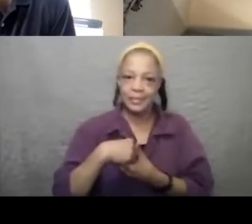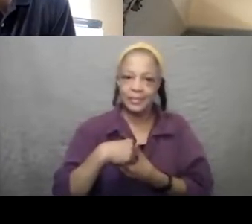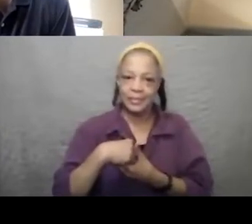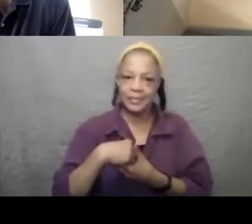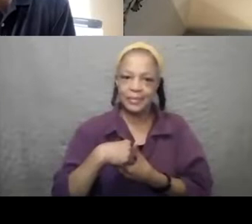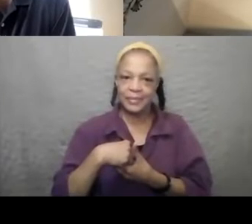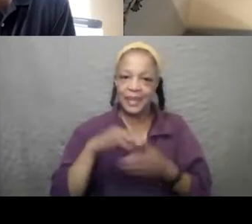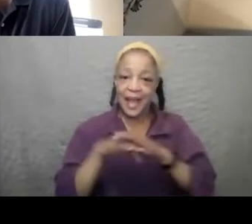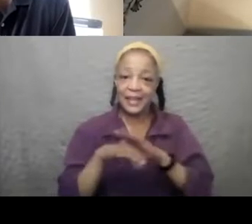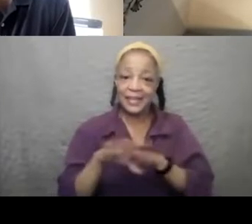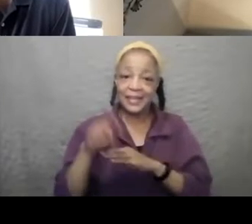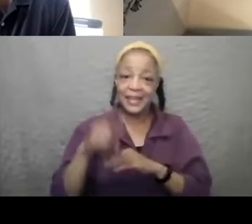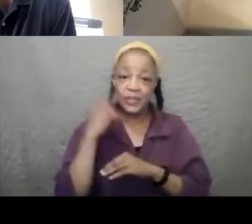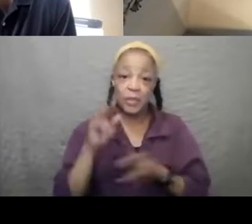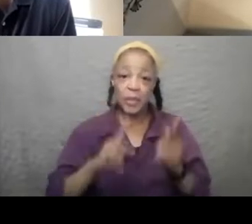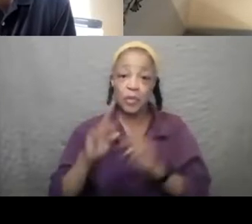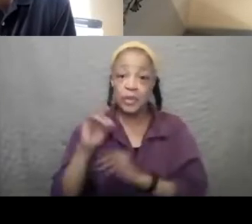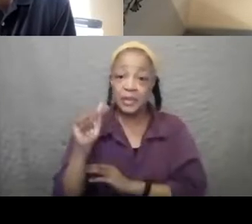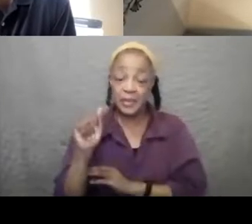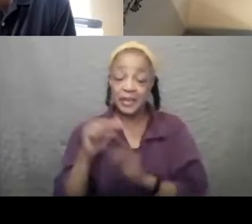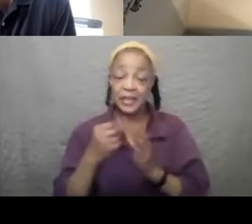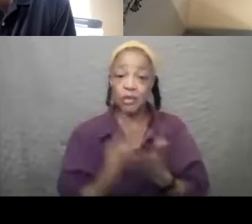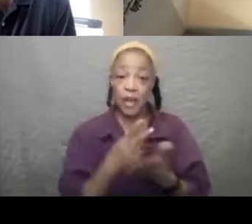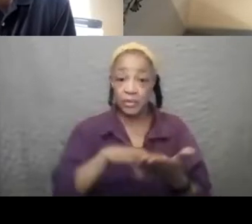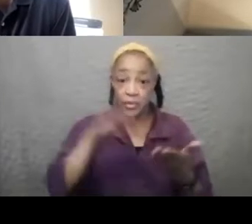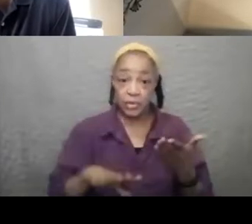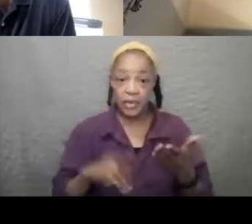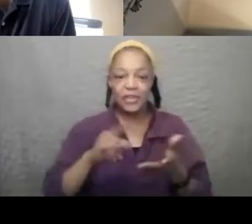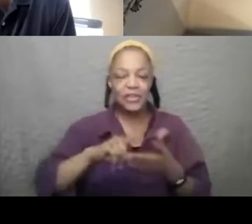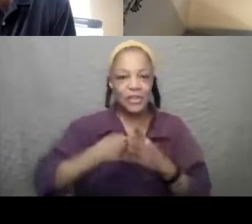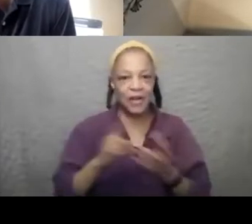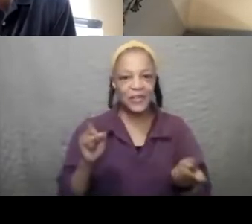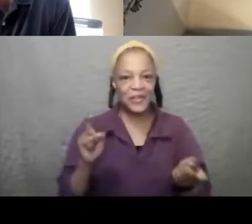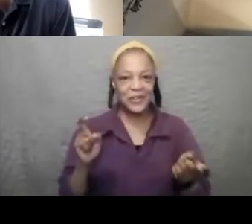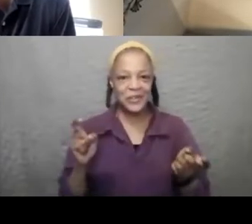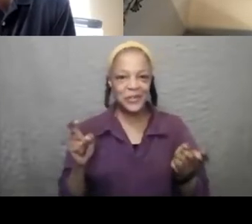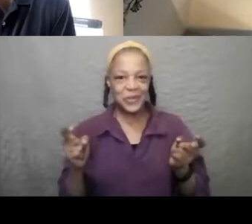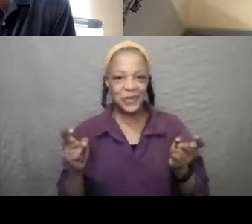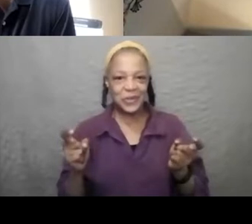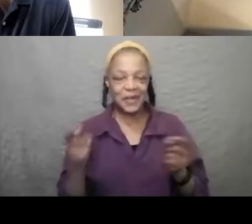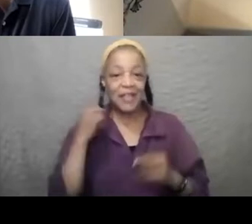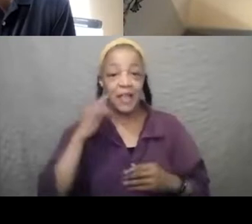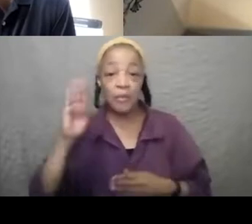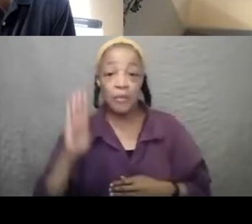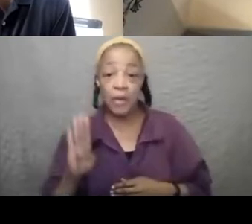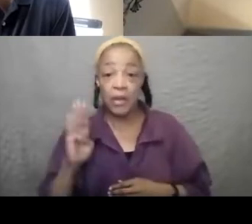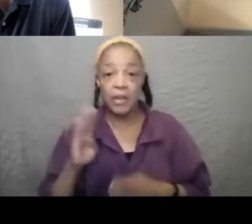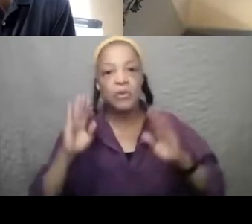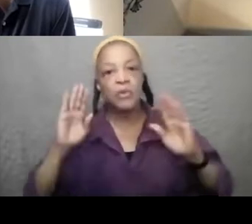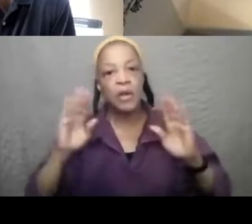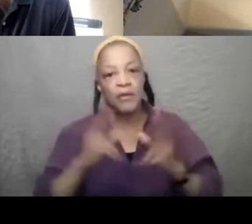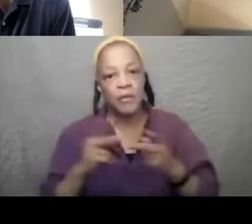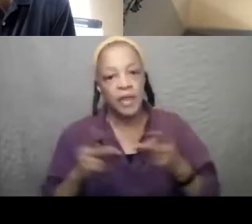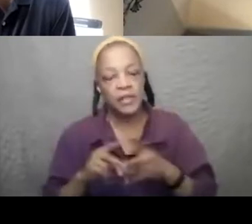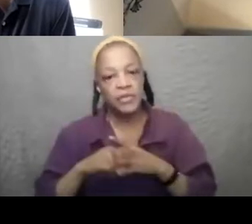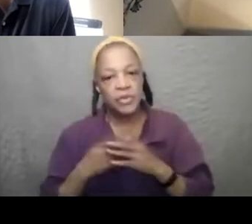the access needs of disabled graduate students are starting to shift. And I think Berkeley is a wonderful place to start the